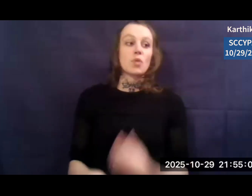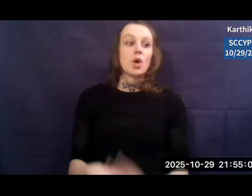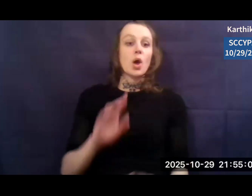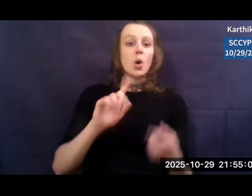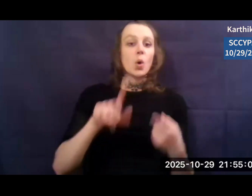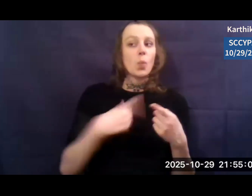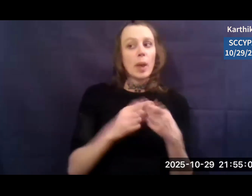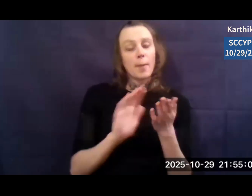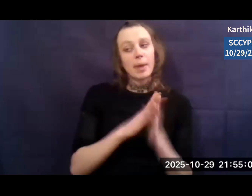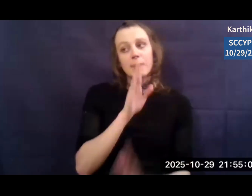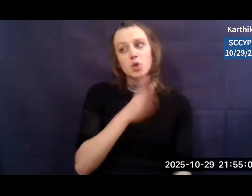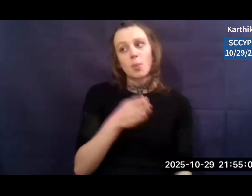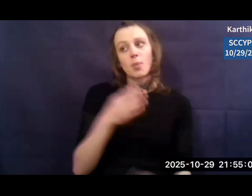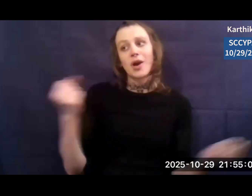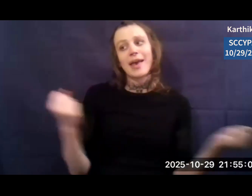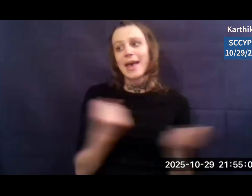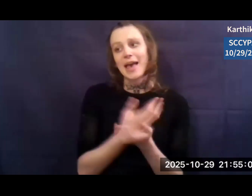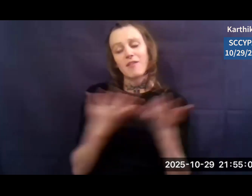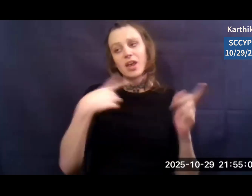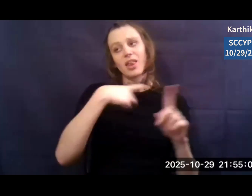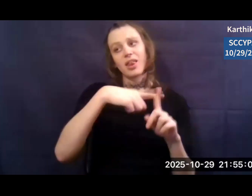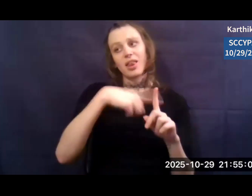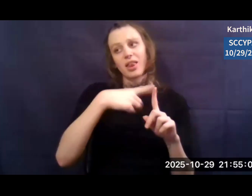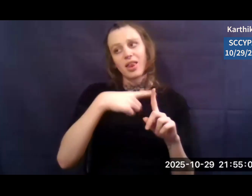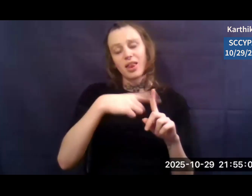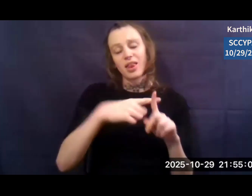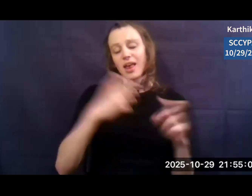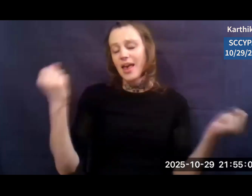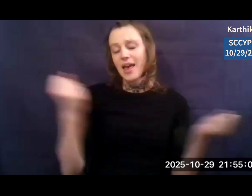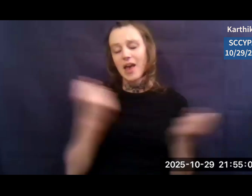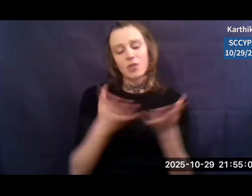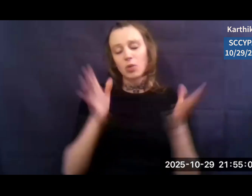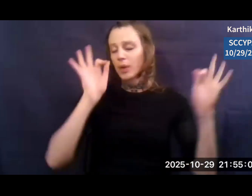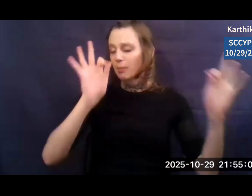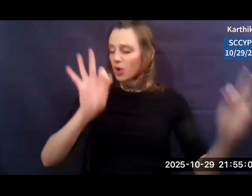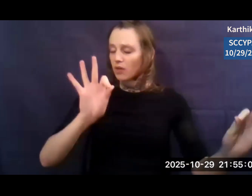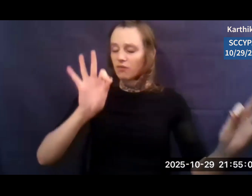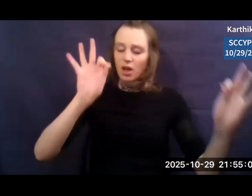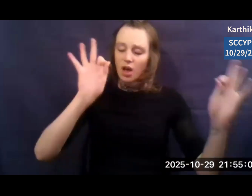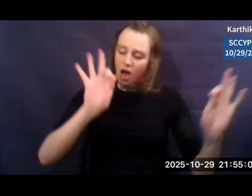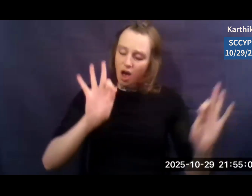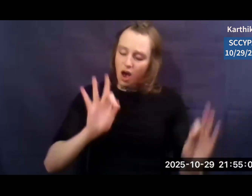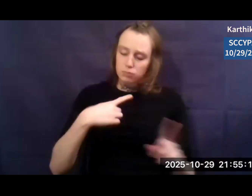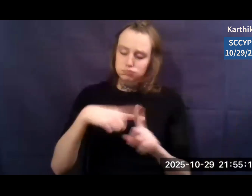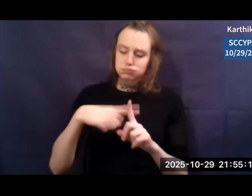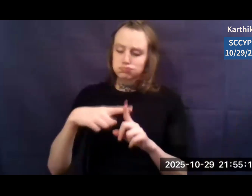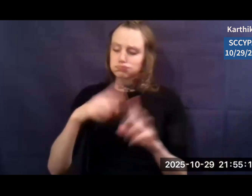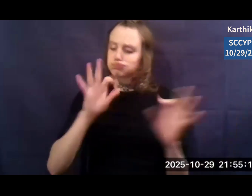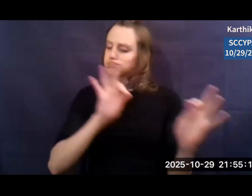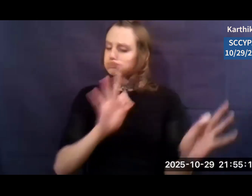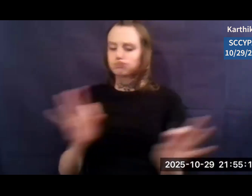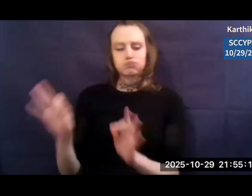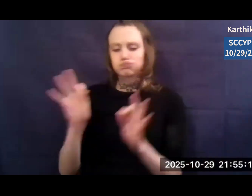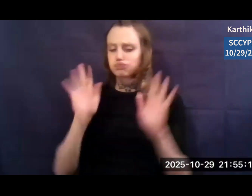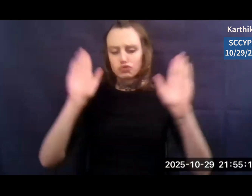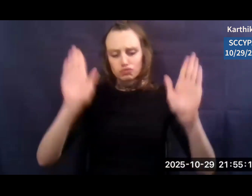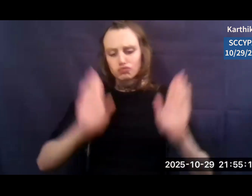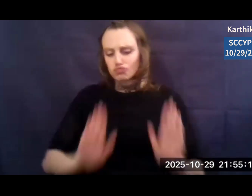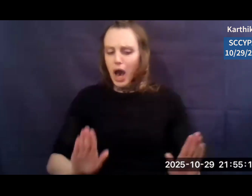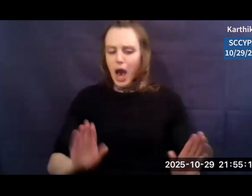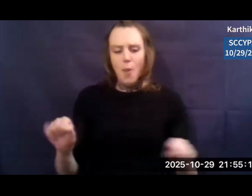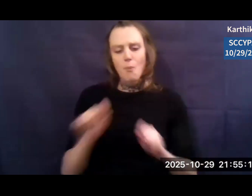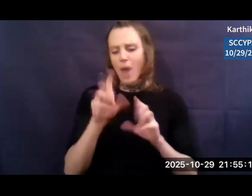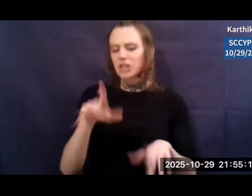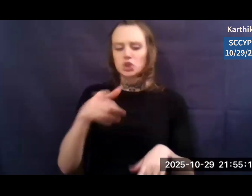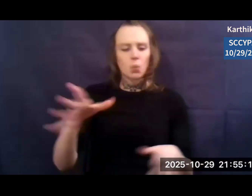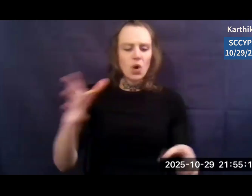happen if you just stay sober, if you just like put in and do the work, and like all these things will magically change, you'll get the girl, the car, the